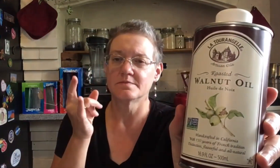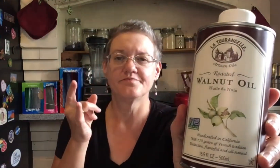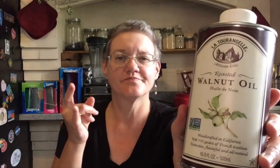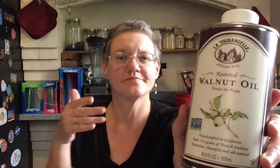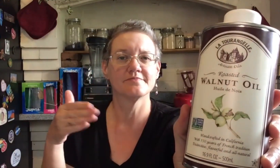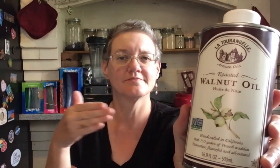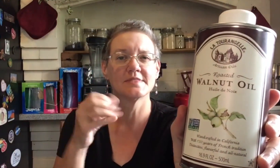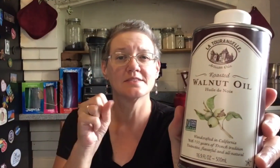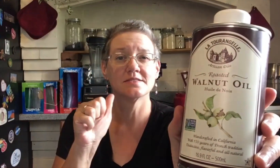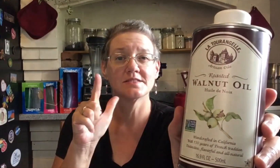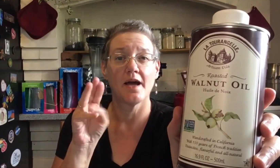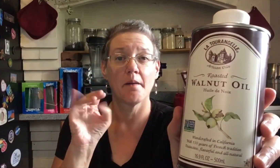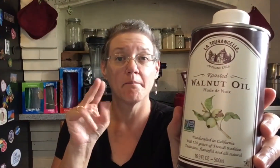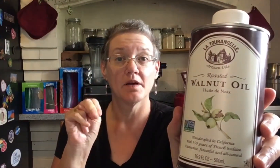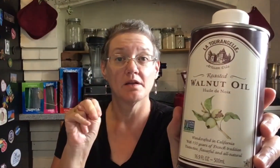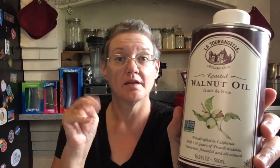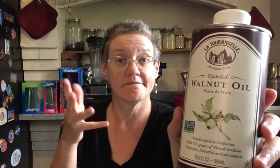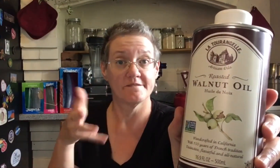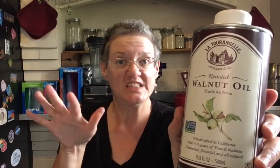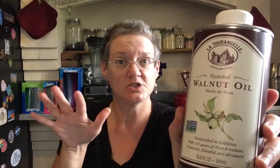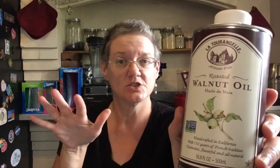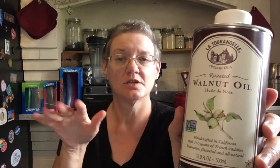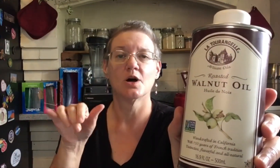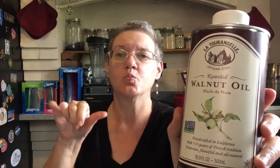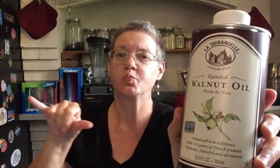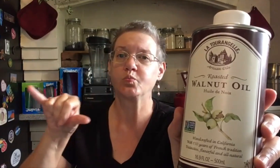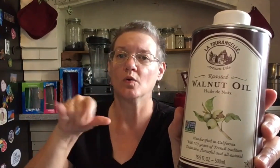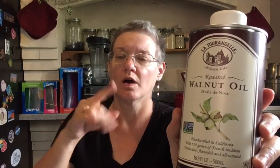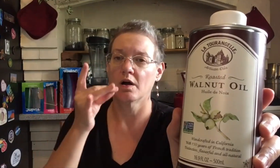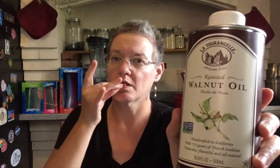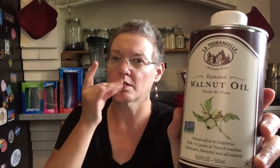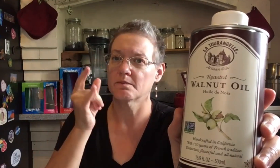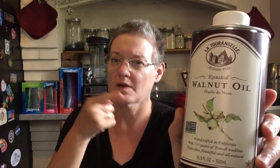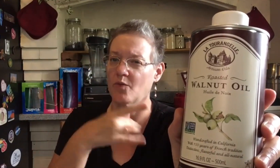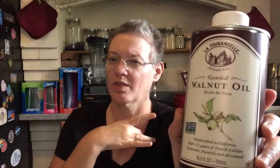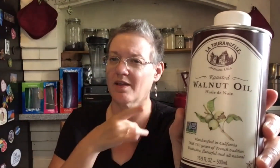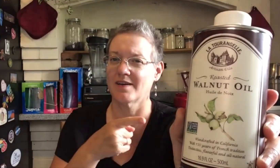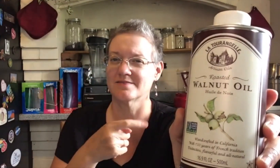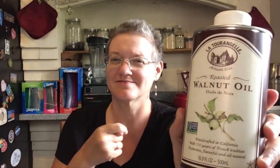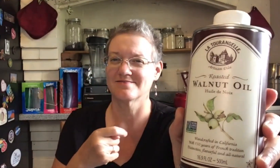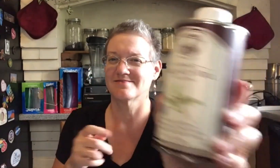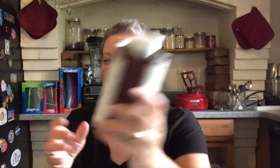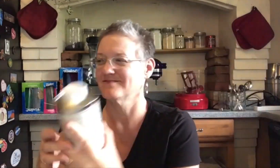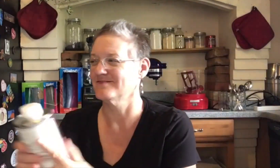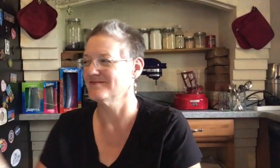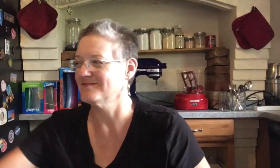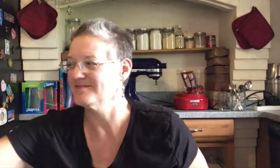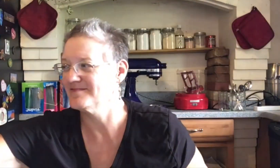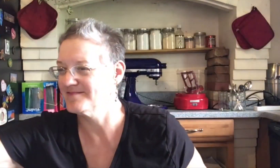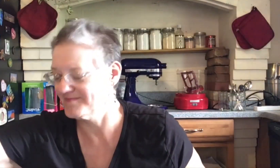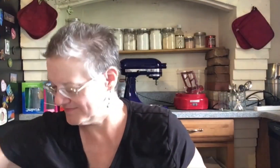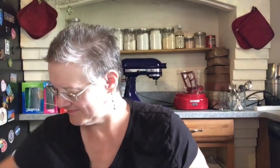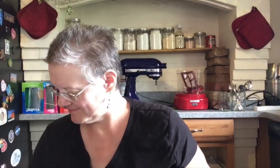This one's delicious. I cooked some salmon. When it was done, I poured this over it. Oh, it was so good.